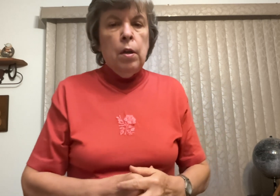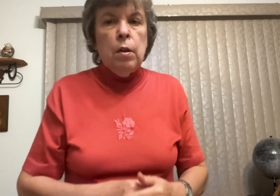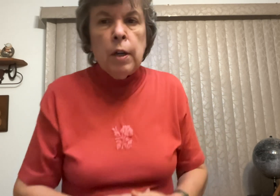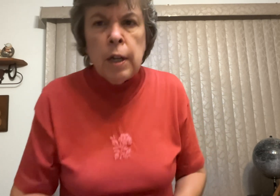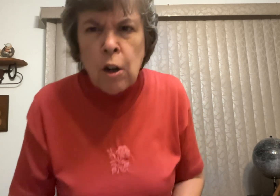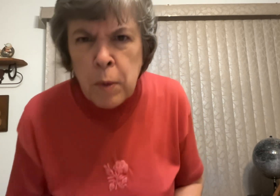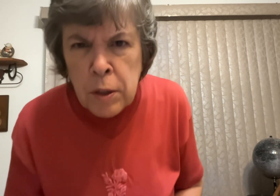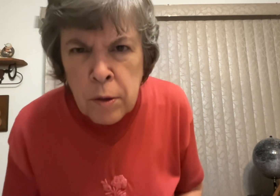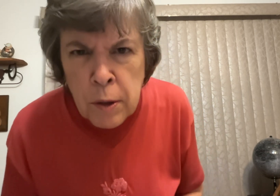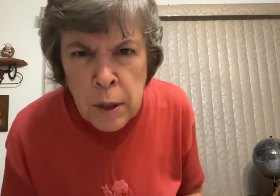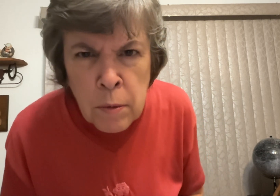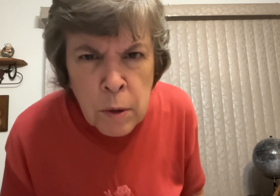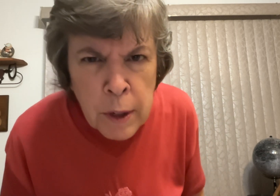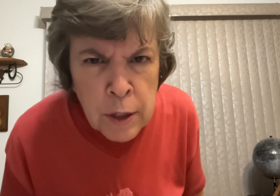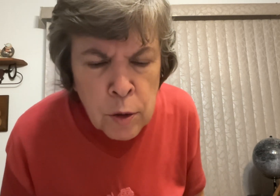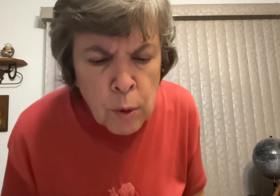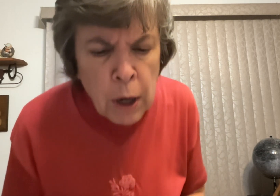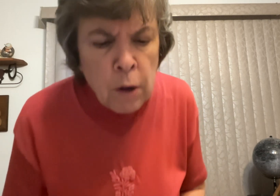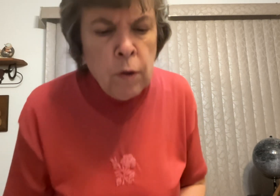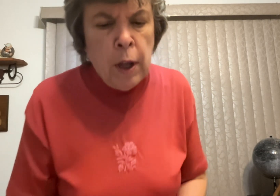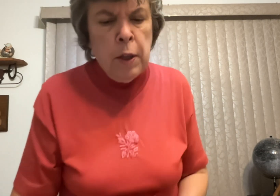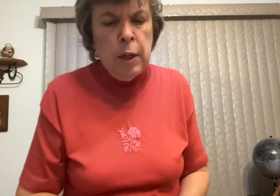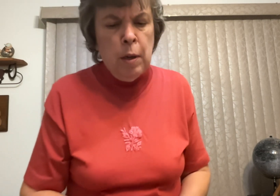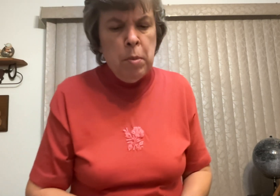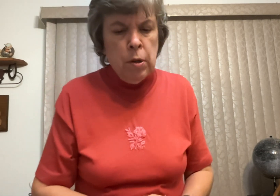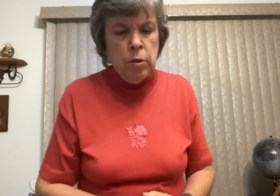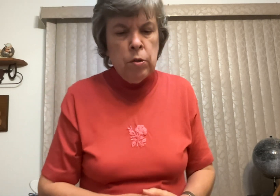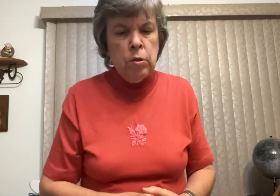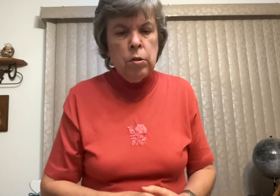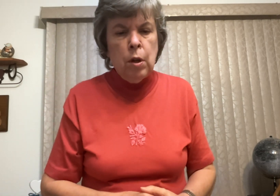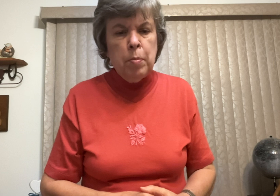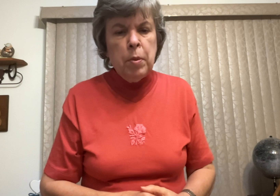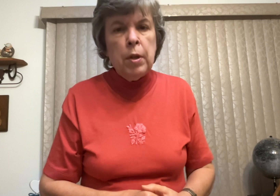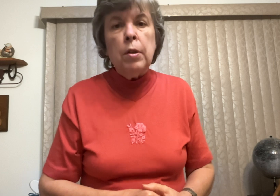All right, how are we doing? We're at 12. I think I better stop there